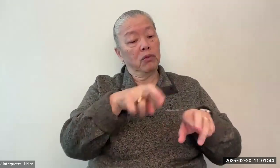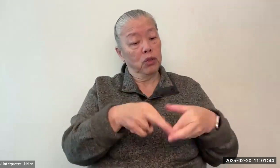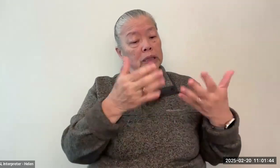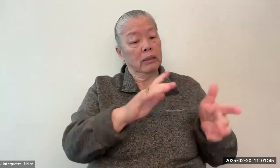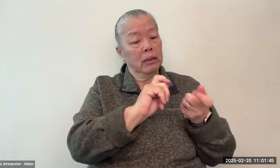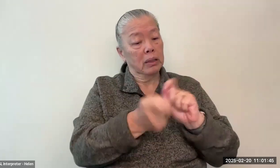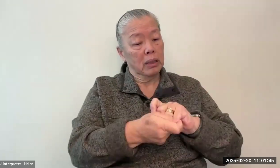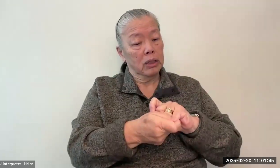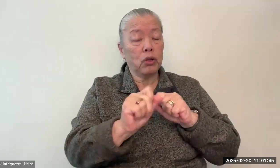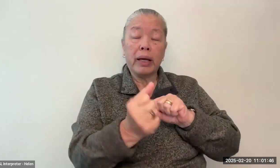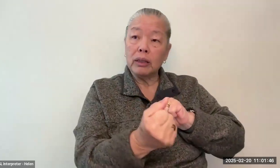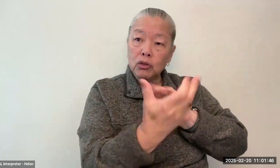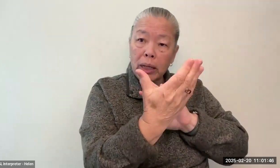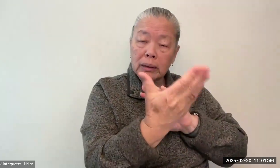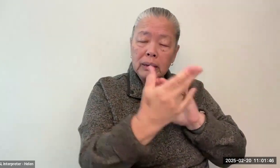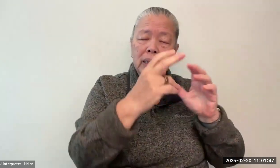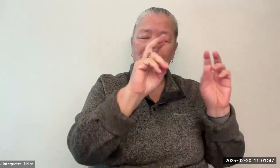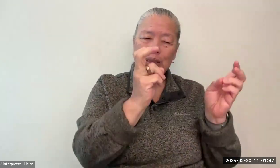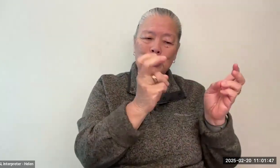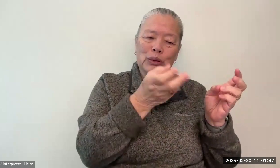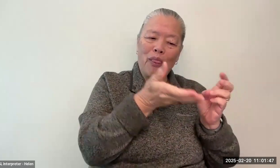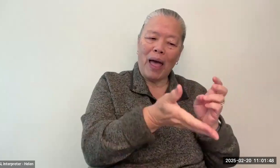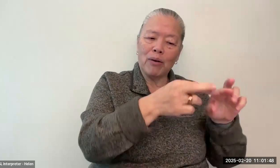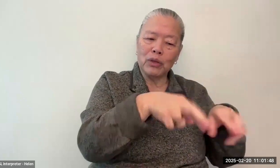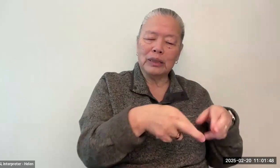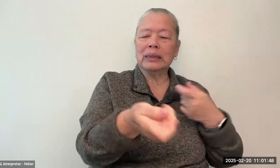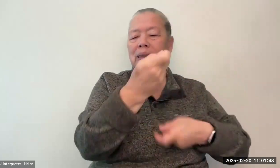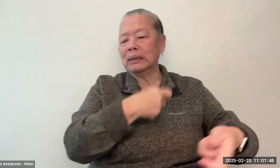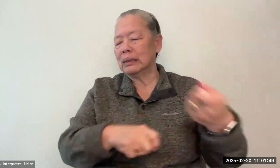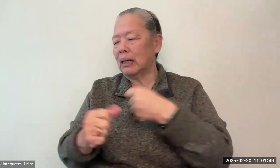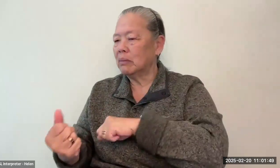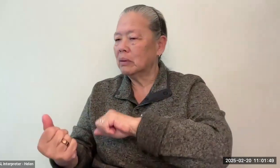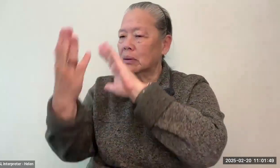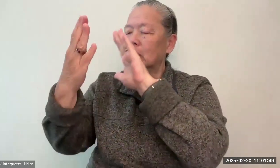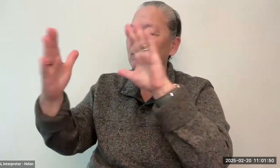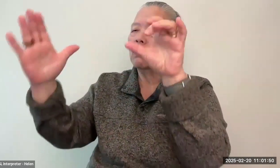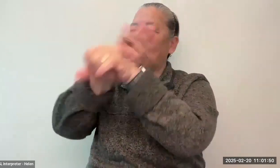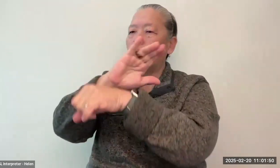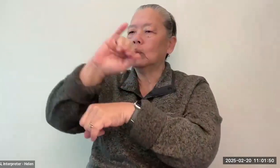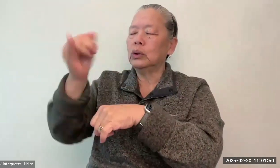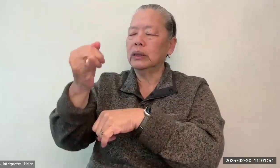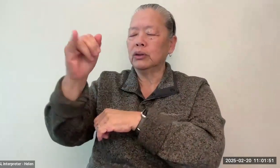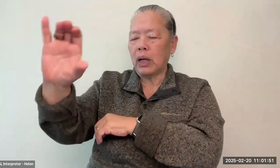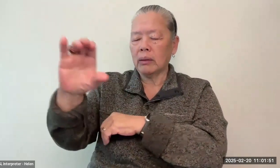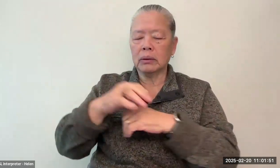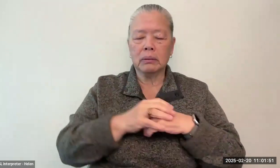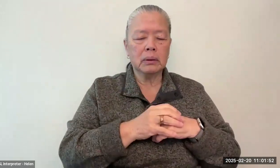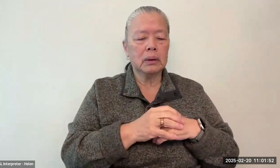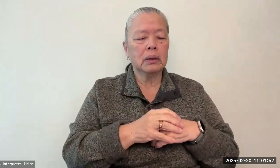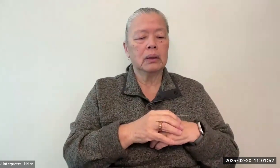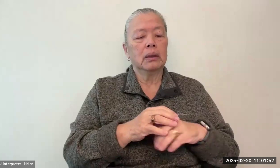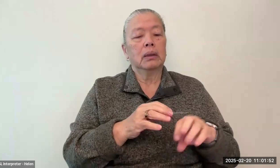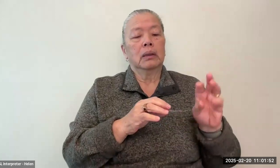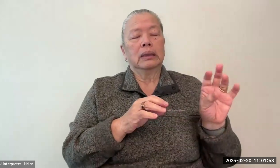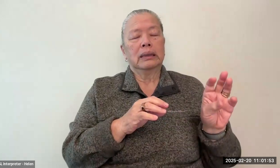issues there and not bring those to the whole judicial council. Seventh, develop and